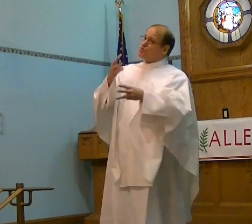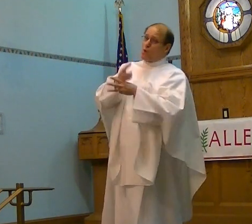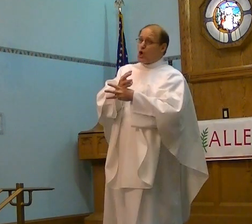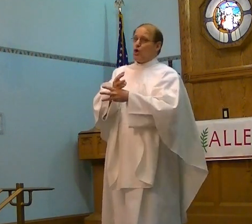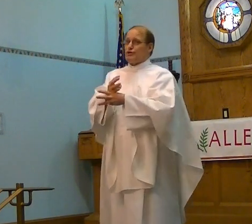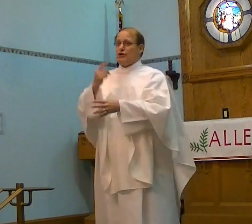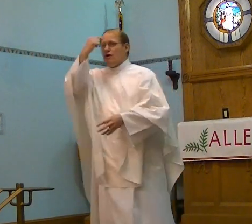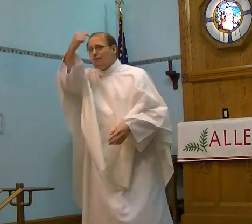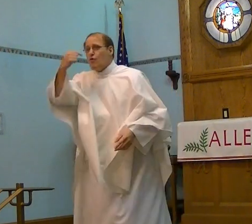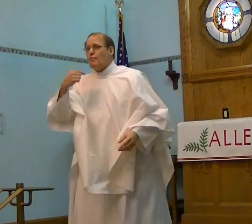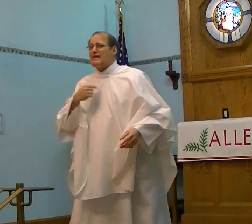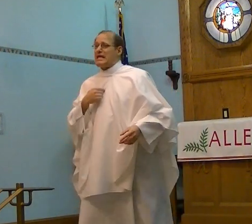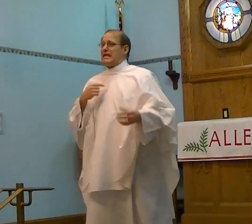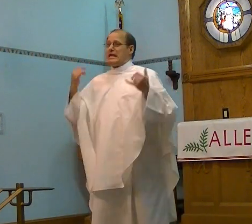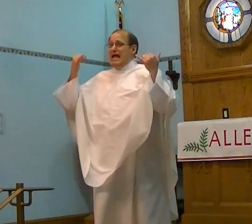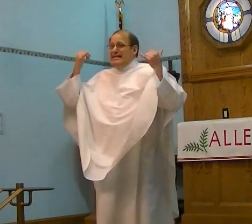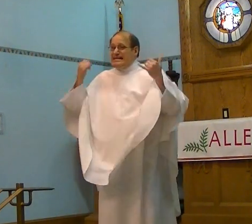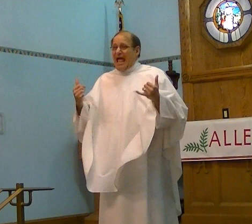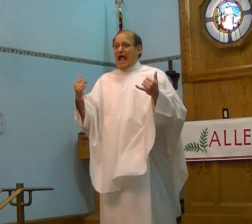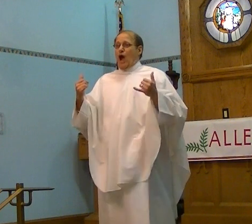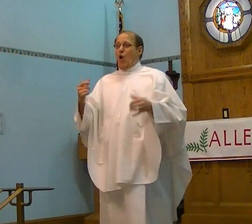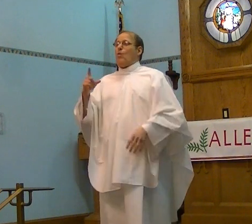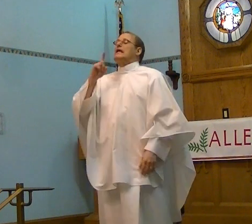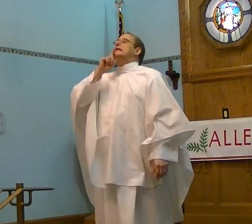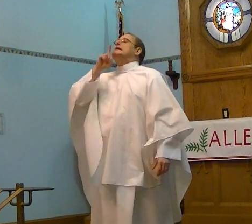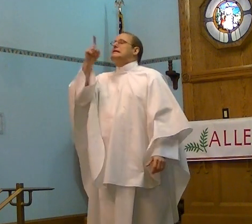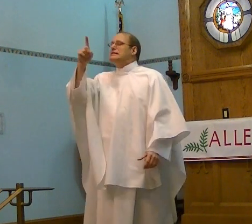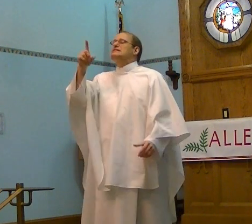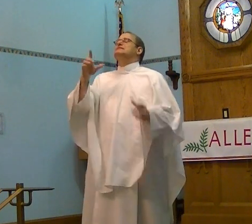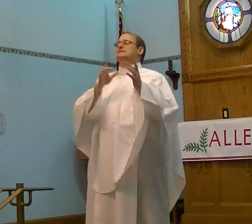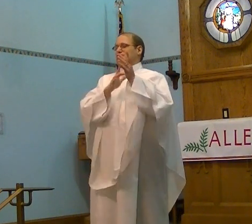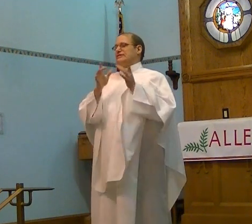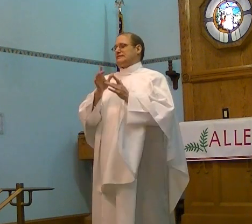world, for me, now, is Jesus.